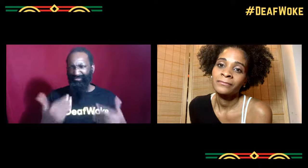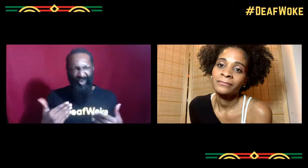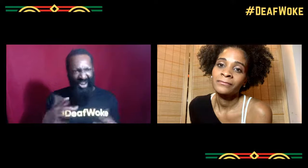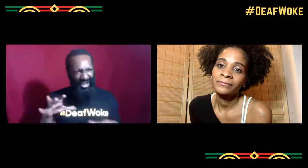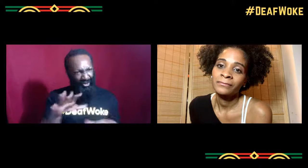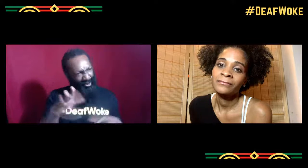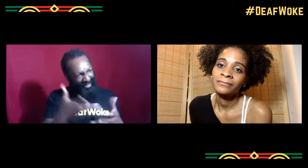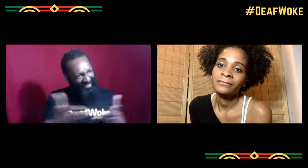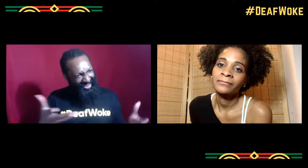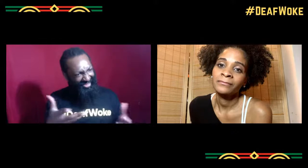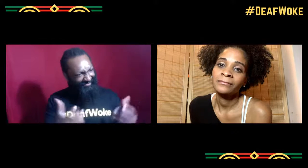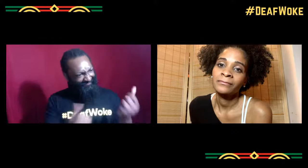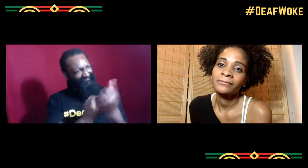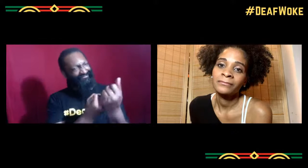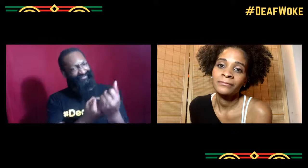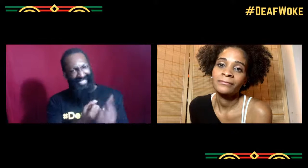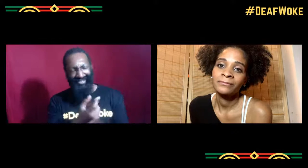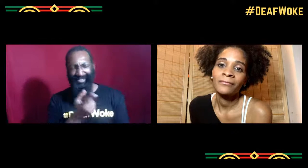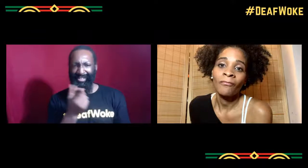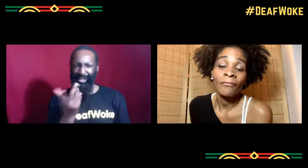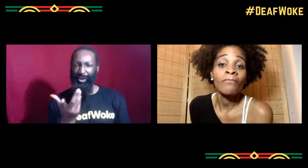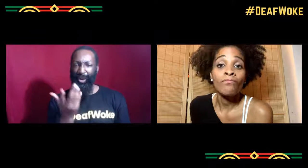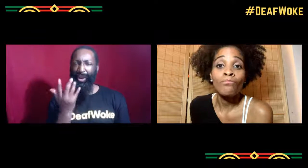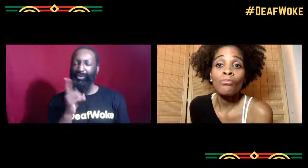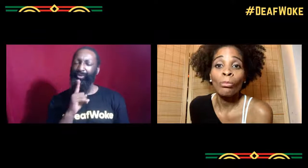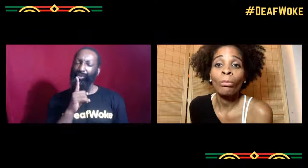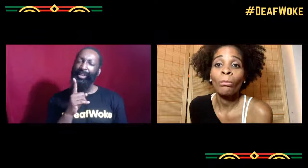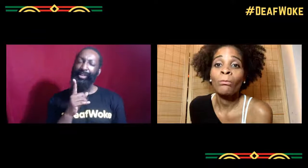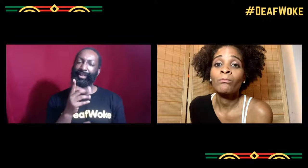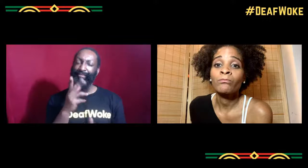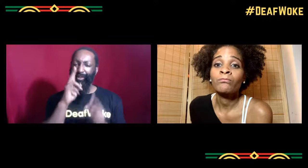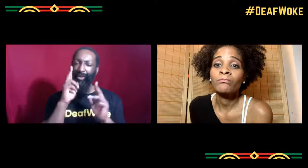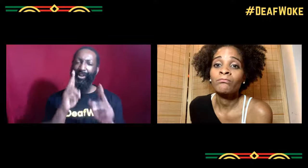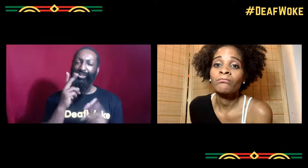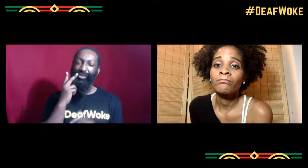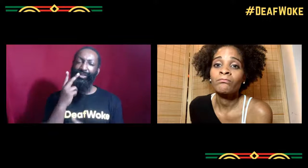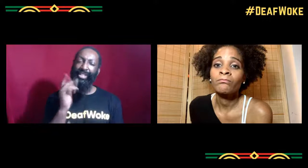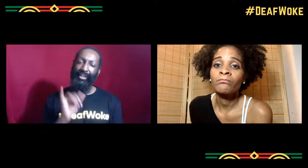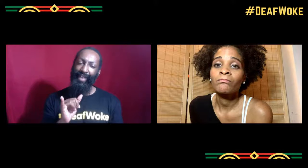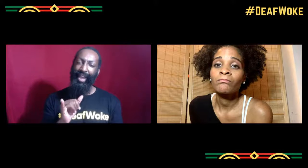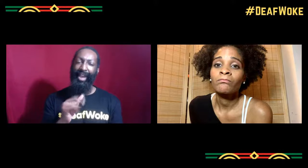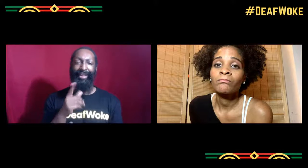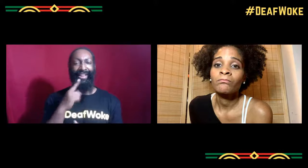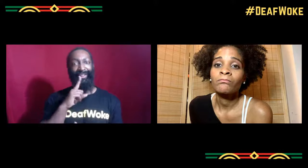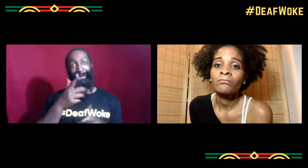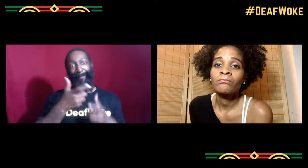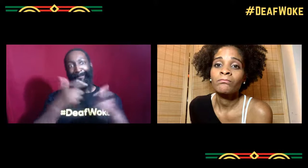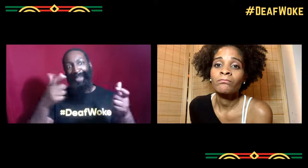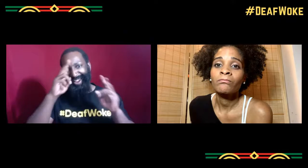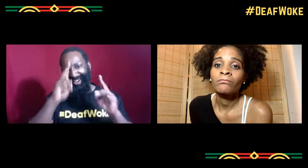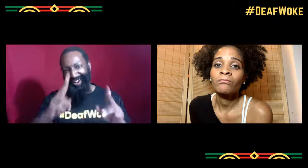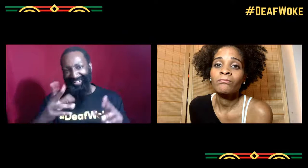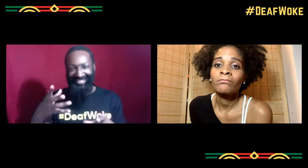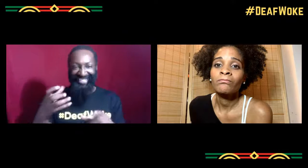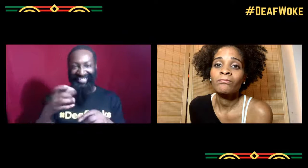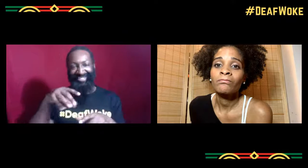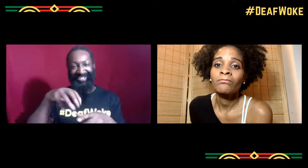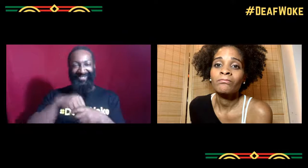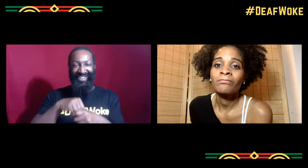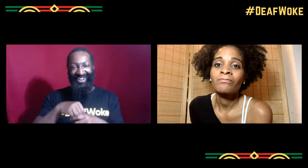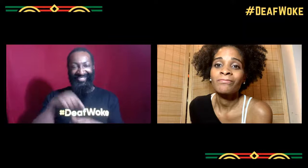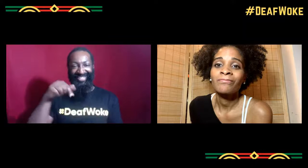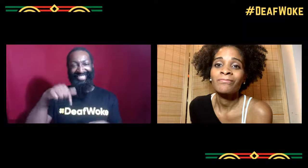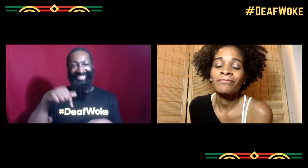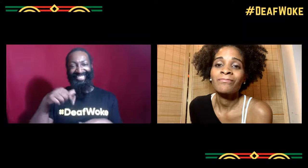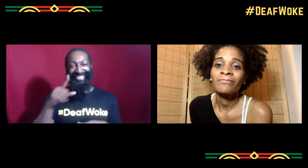things. You know, you continue motivating people, you know, uplifting people. You know, it's an honor to see that.